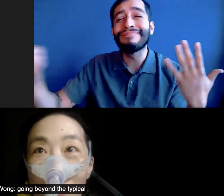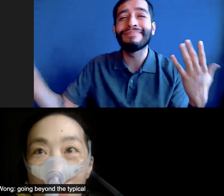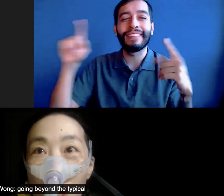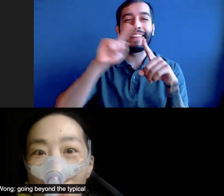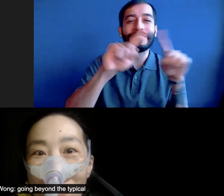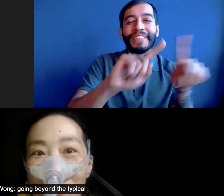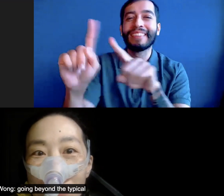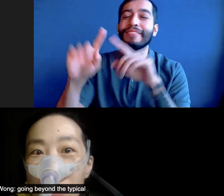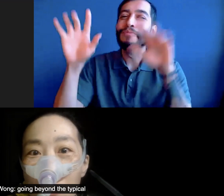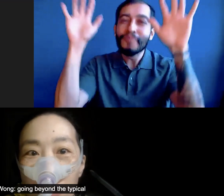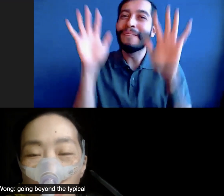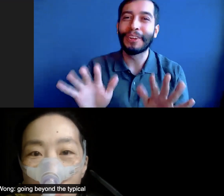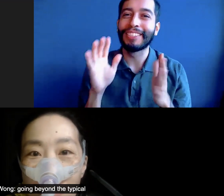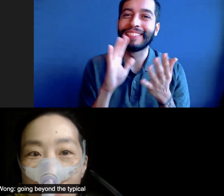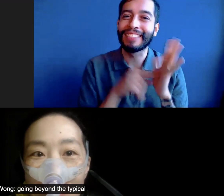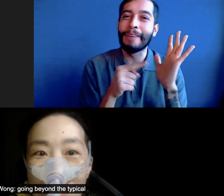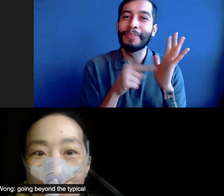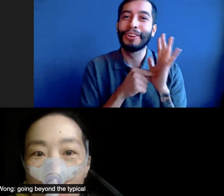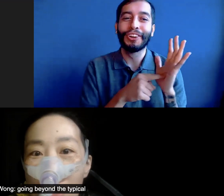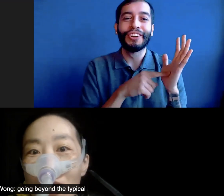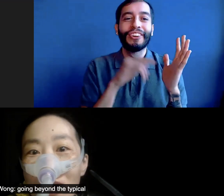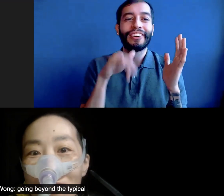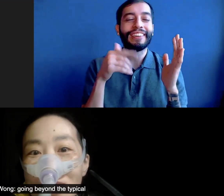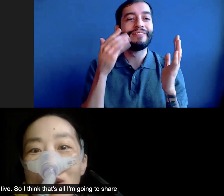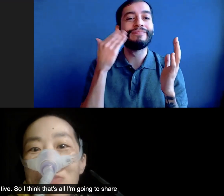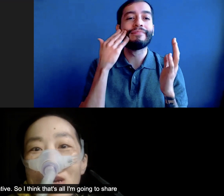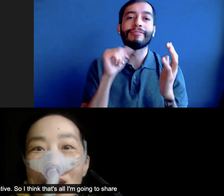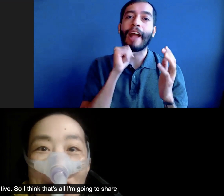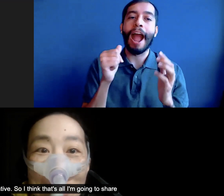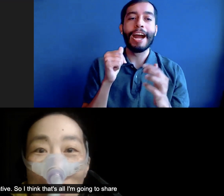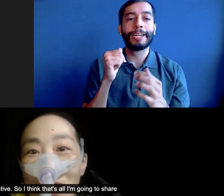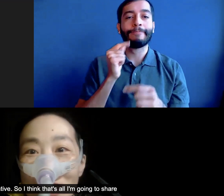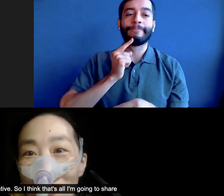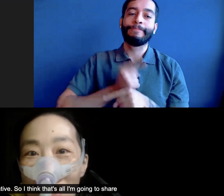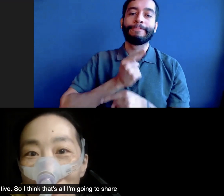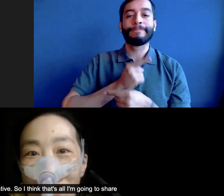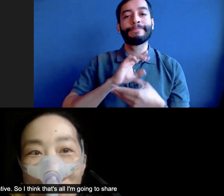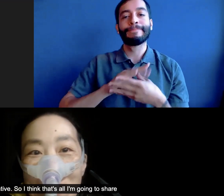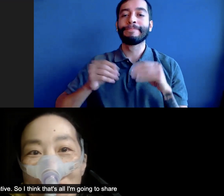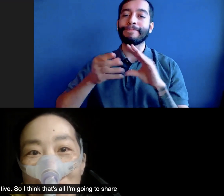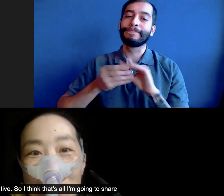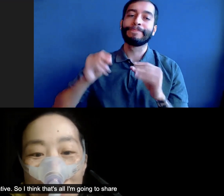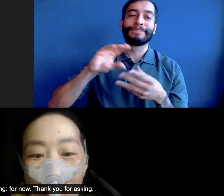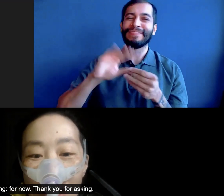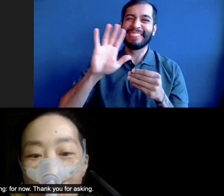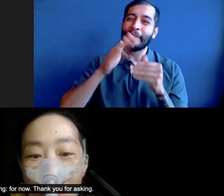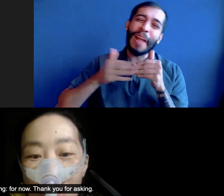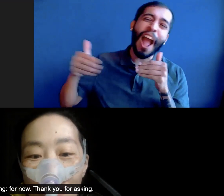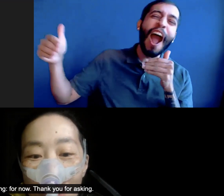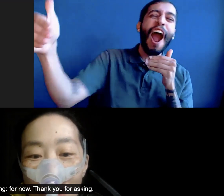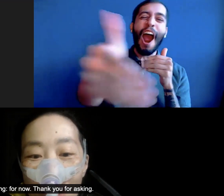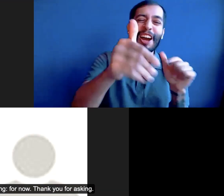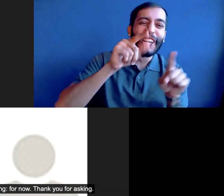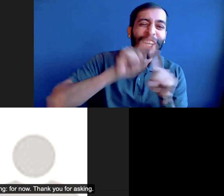going beyond the typical narrative. So I think that's all I'm going to share for now. And thank